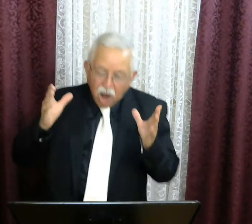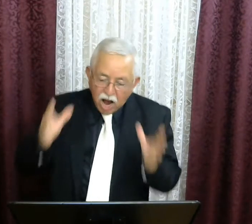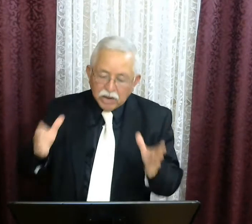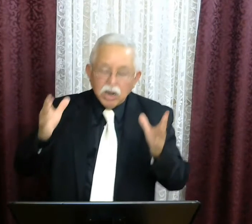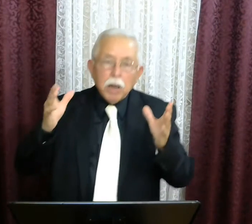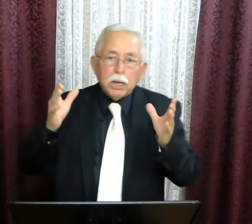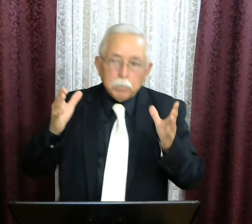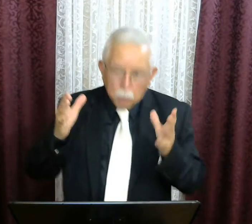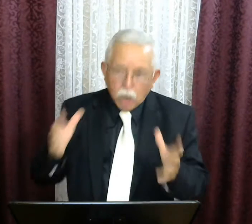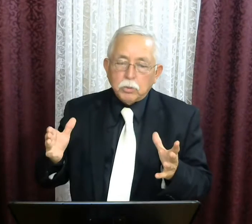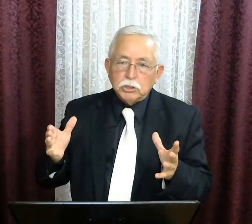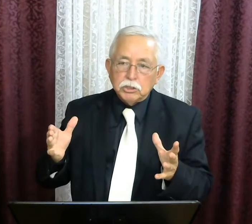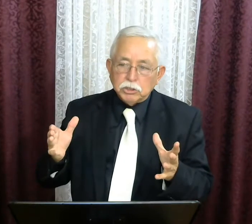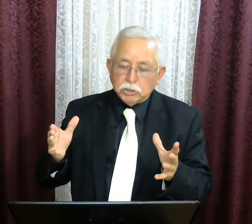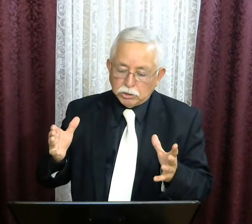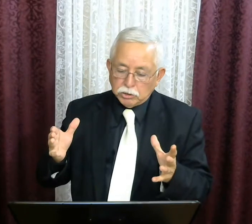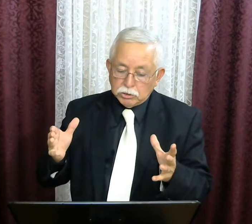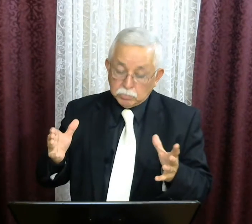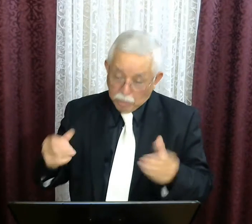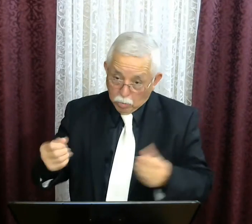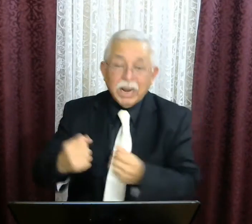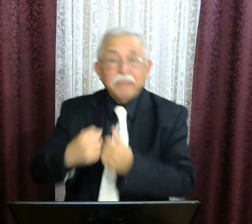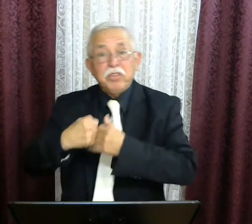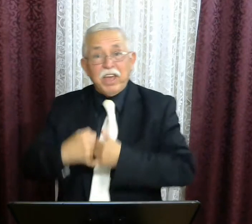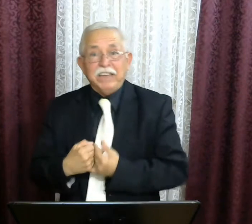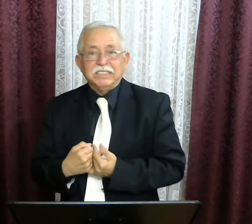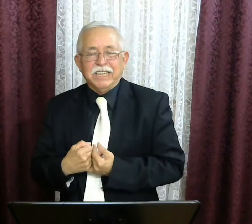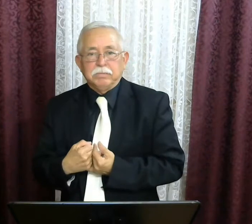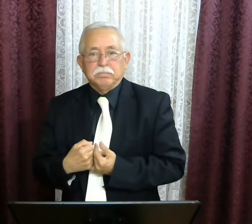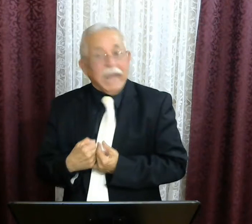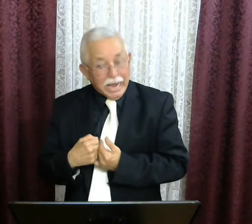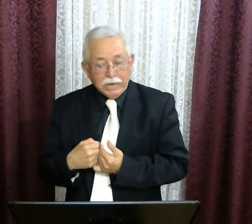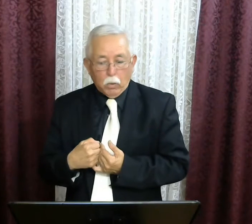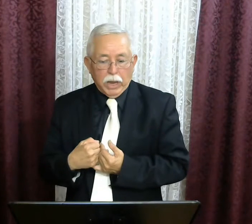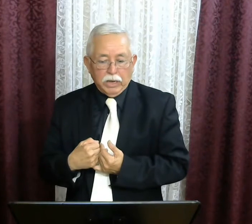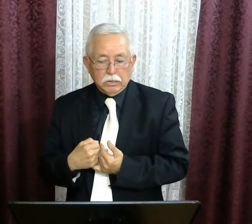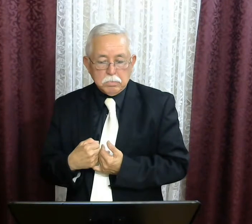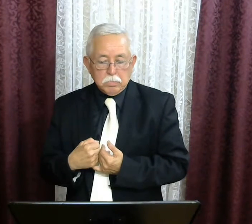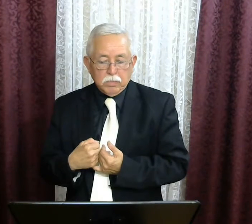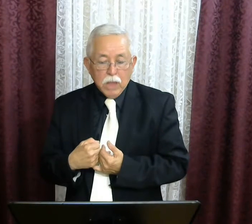higher purpose. But we have to thank Him anyway.